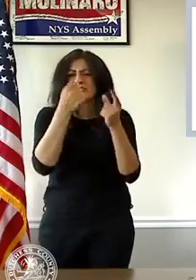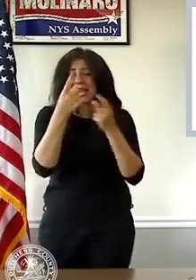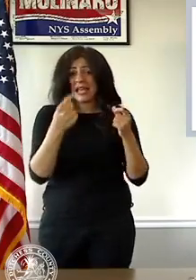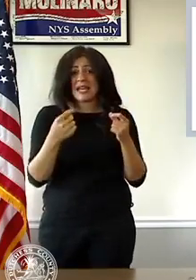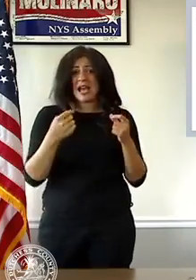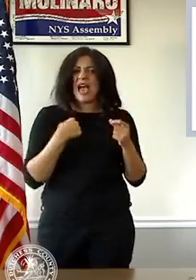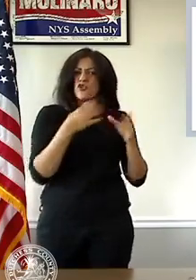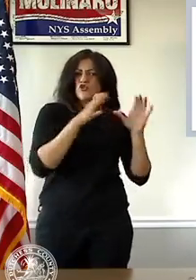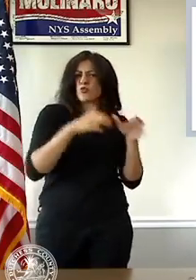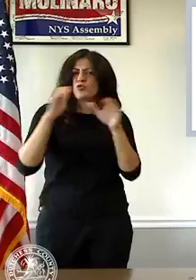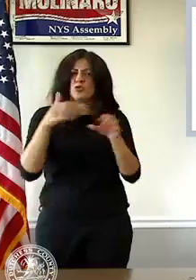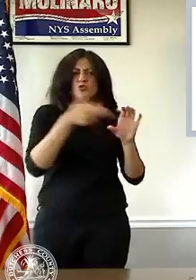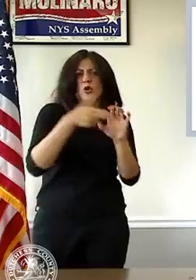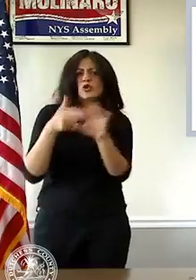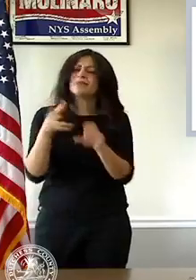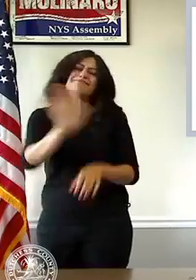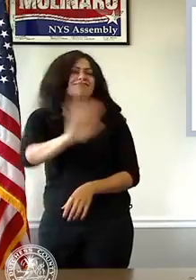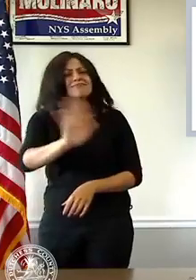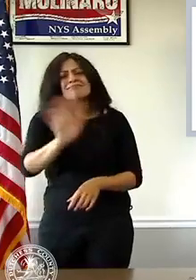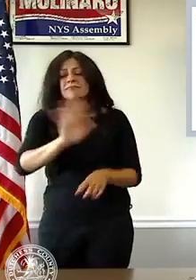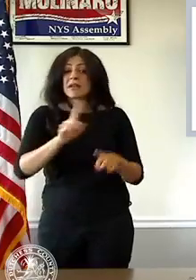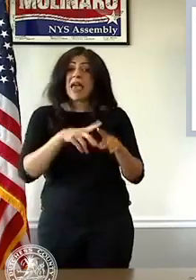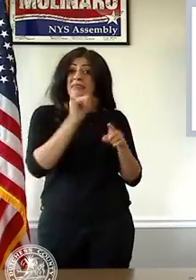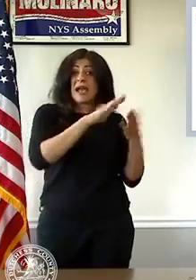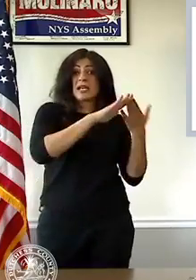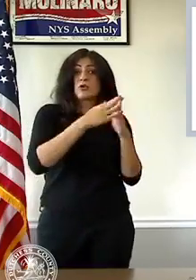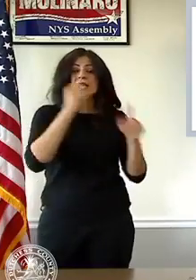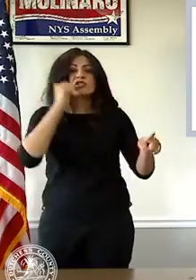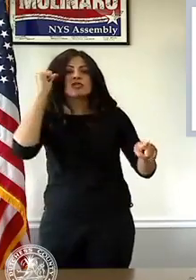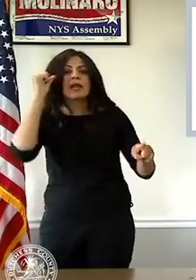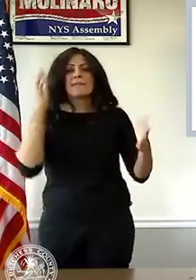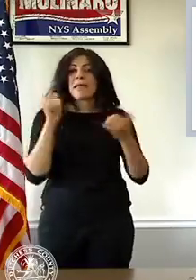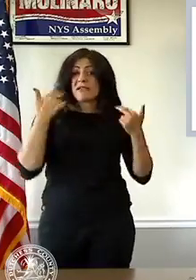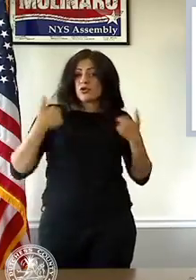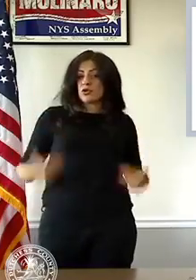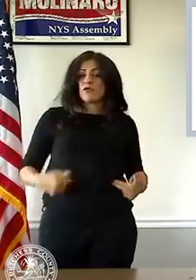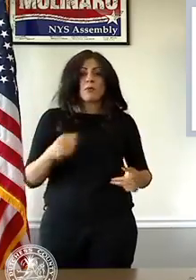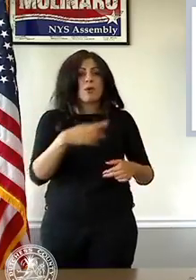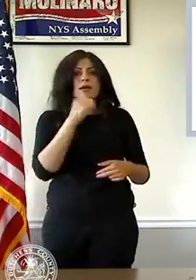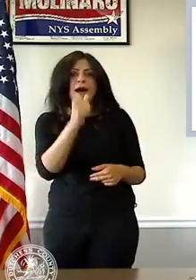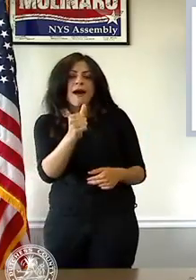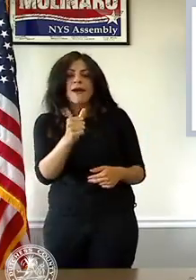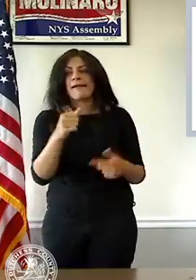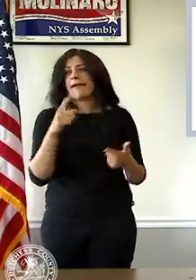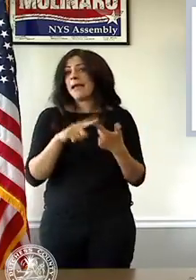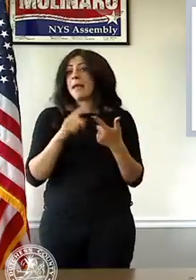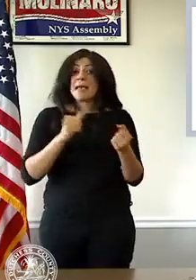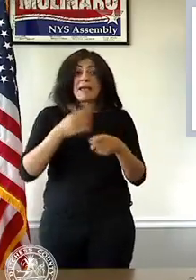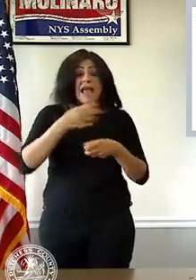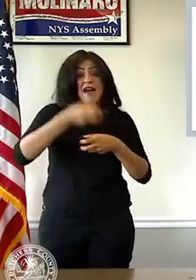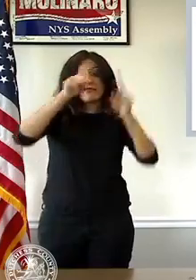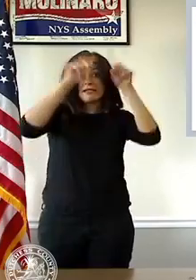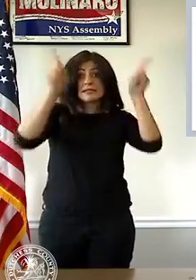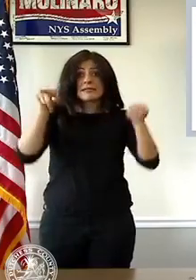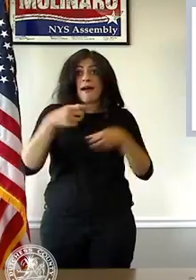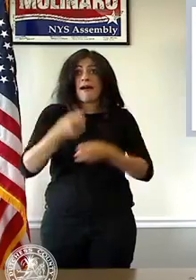versus them. Everybody in that community yesterday, whether they wore a uniform or not, whether they had a sign or